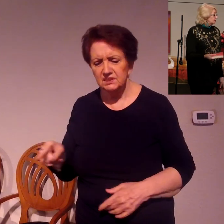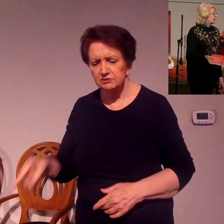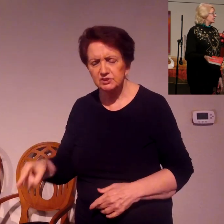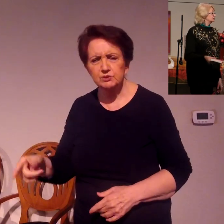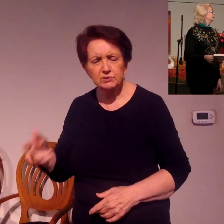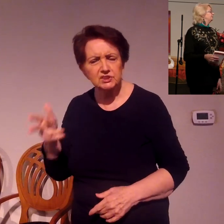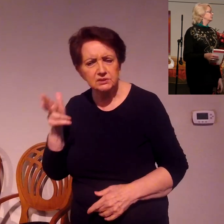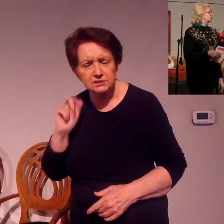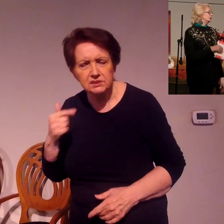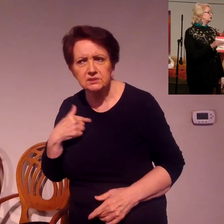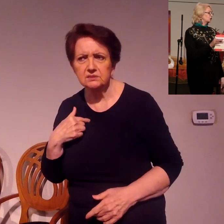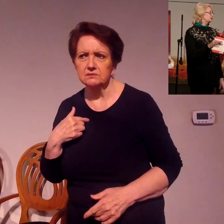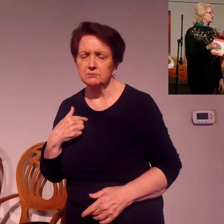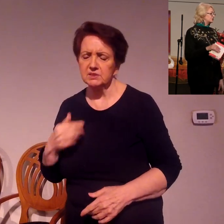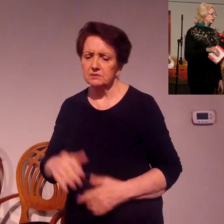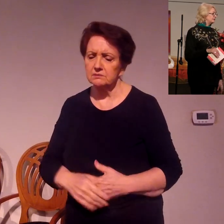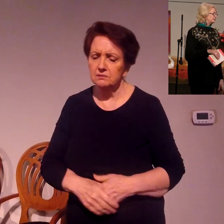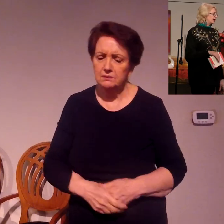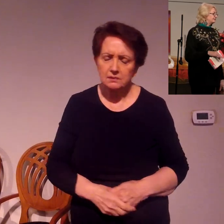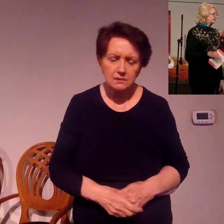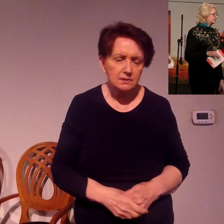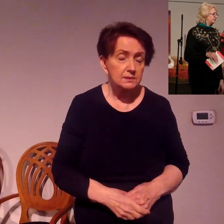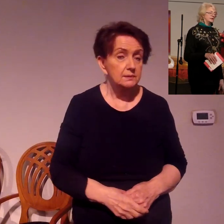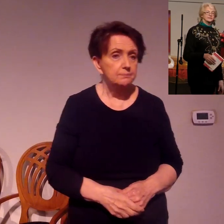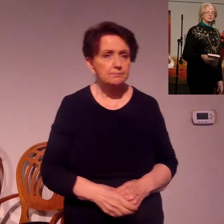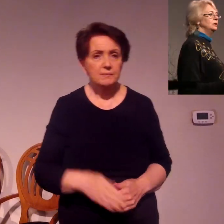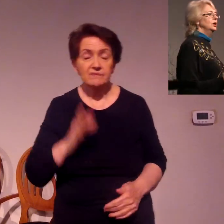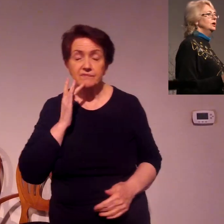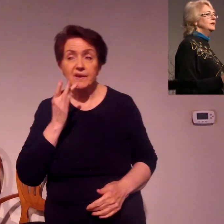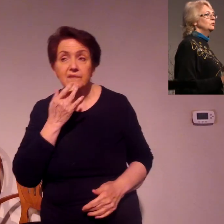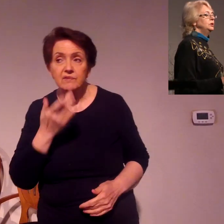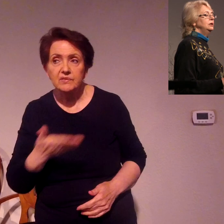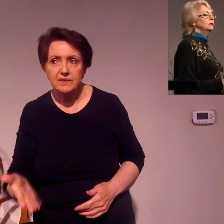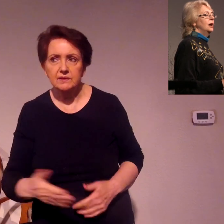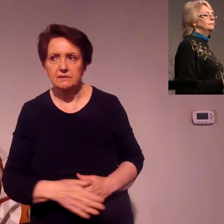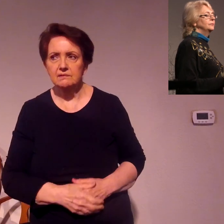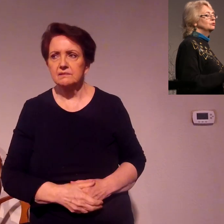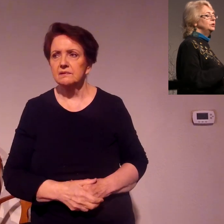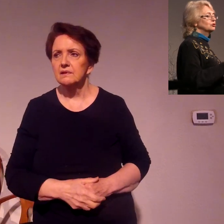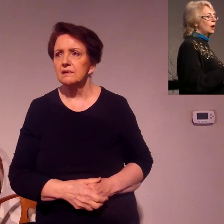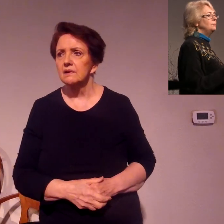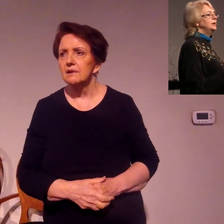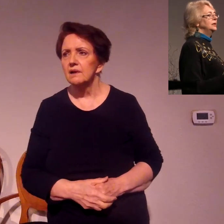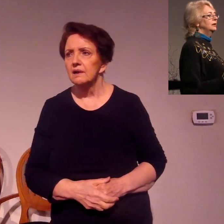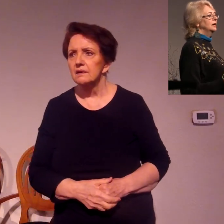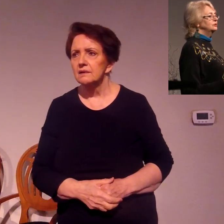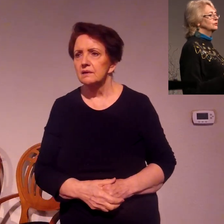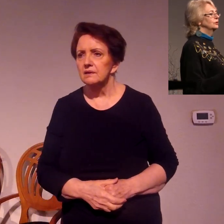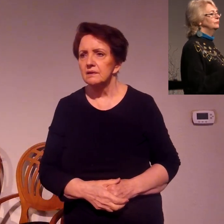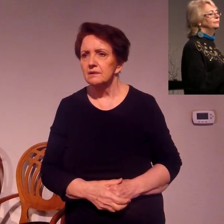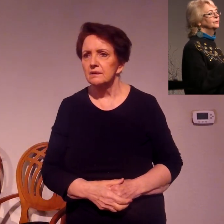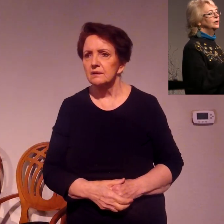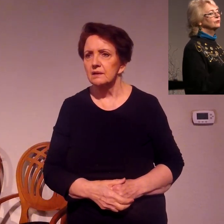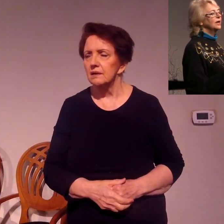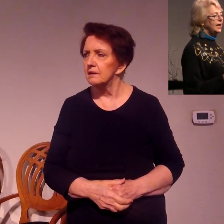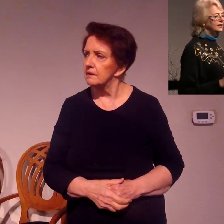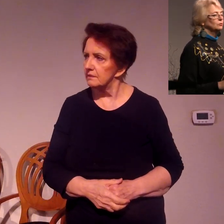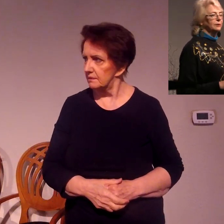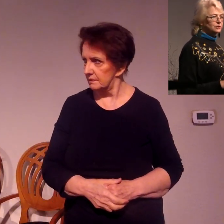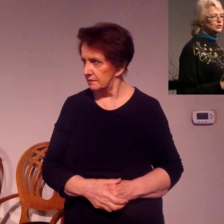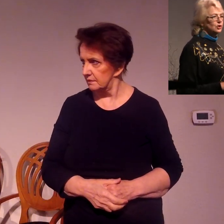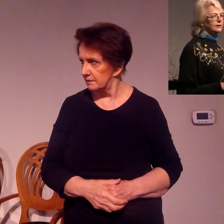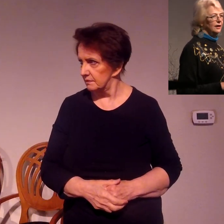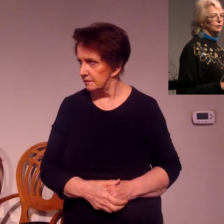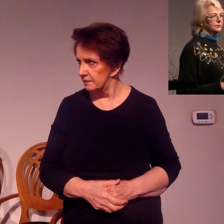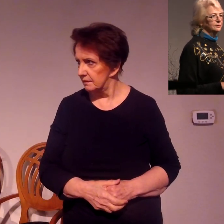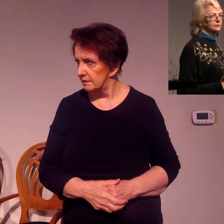Then we're actually my favorite thing is that we drop it in under the heading,